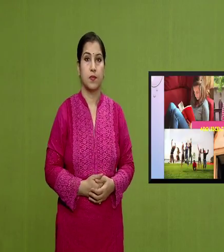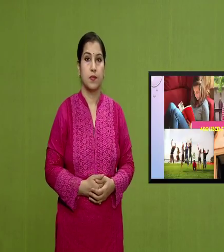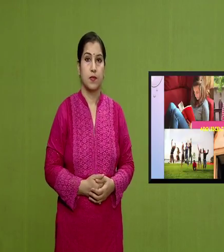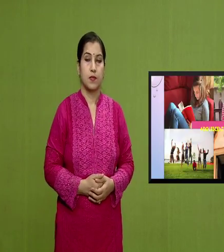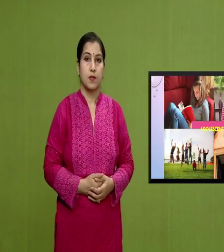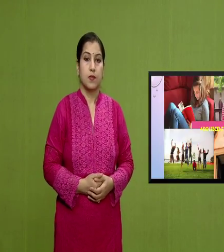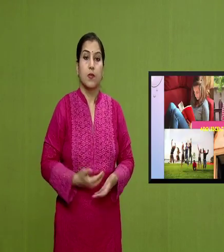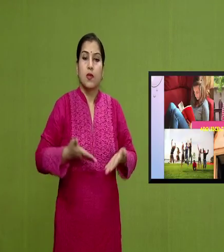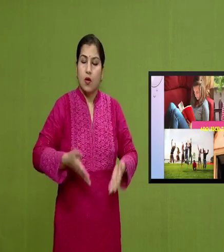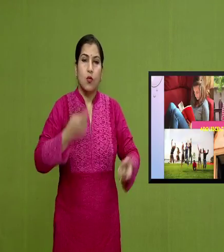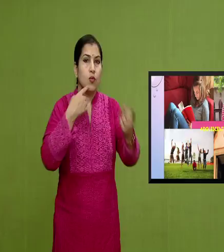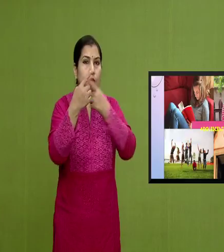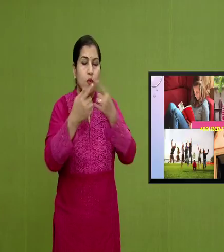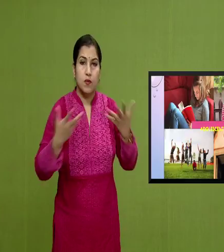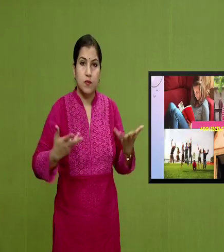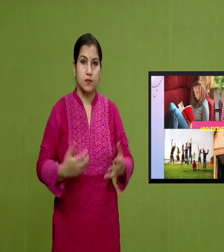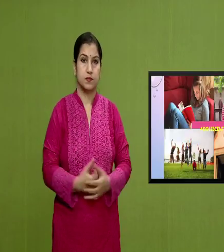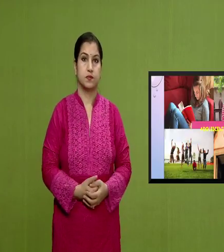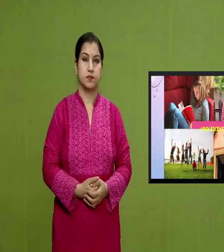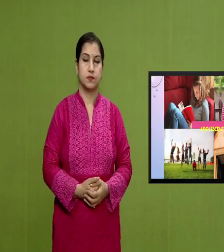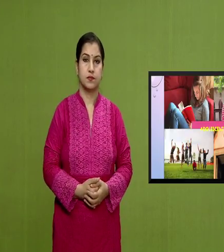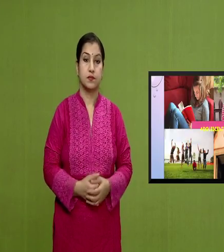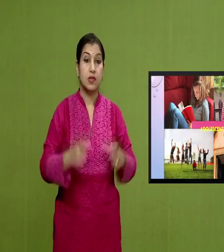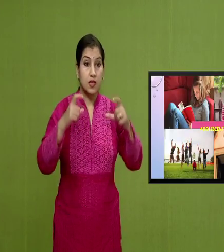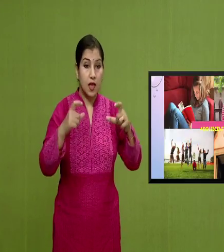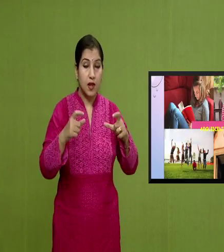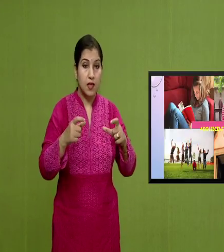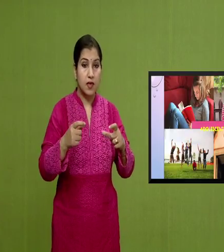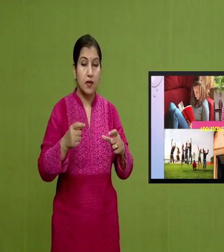Let us talk about caring for adolescents.